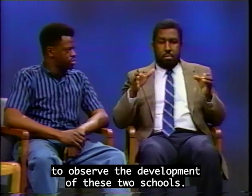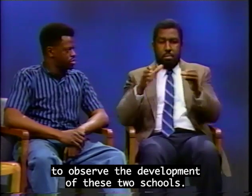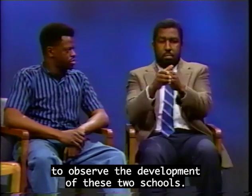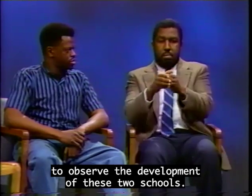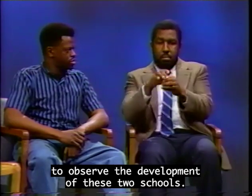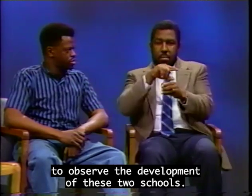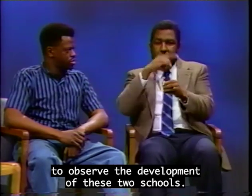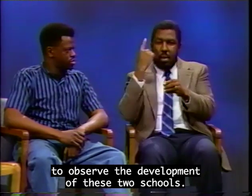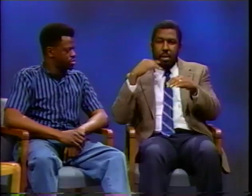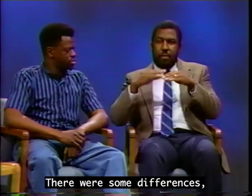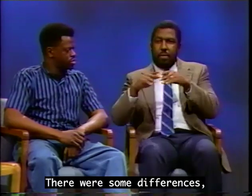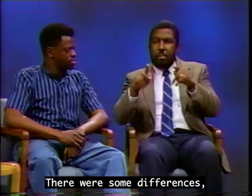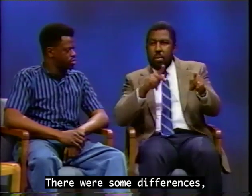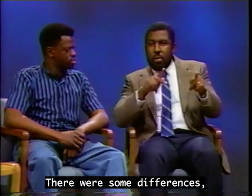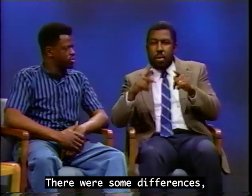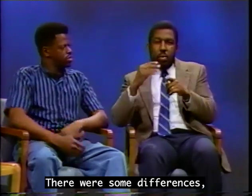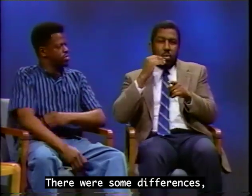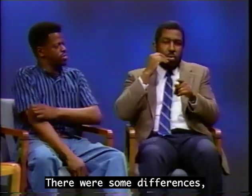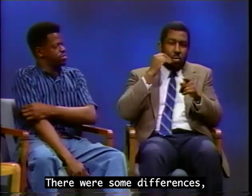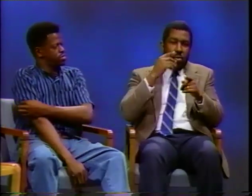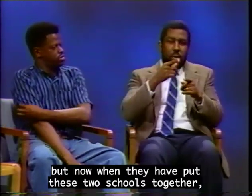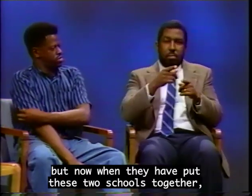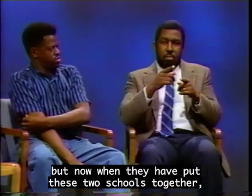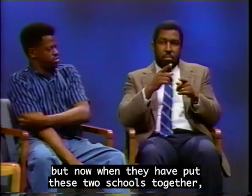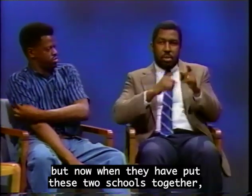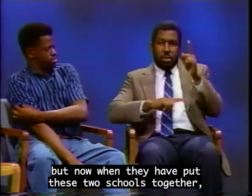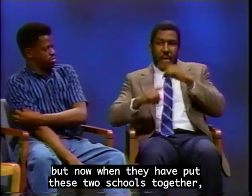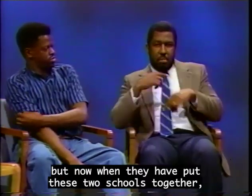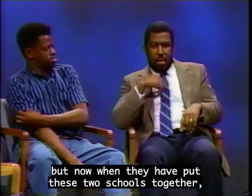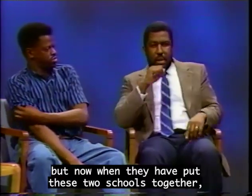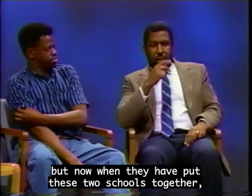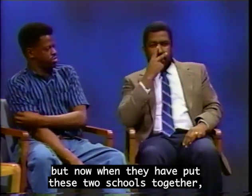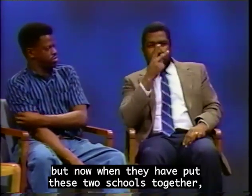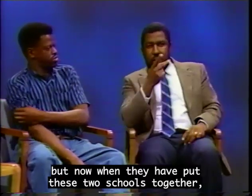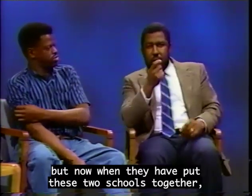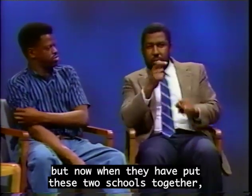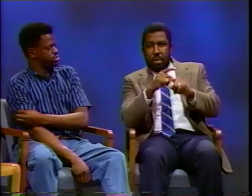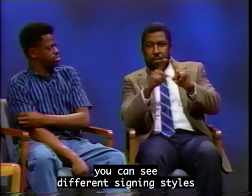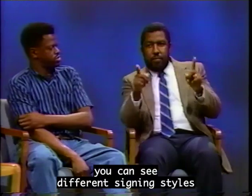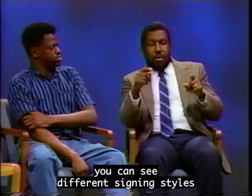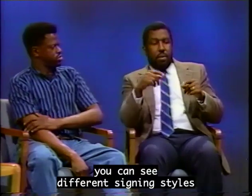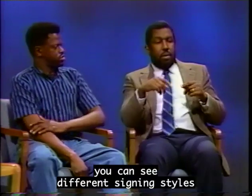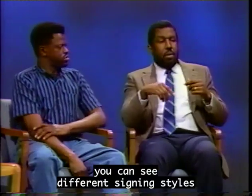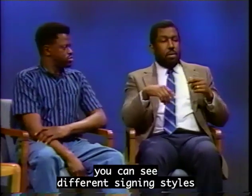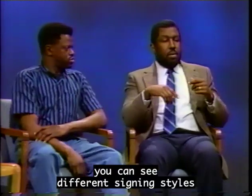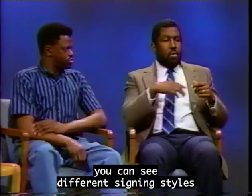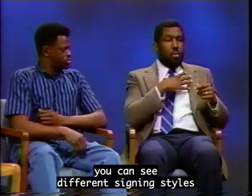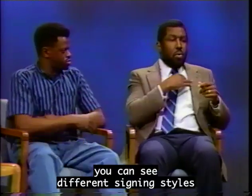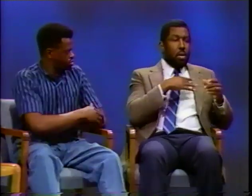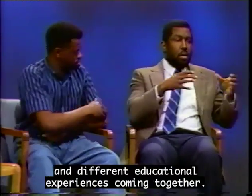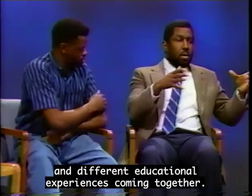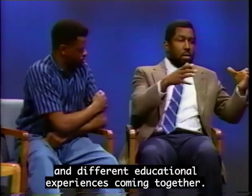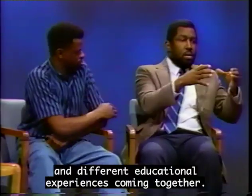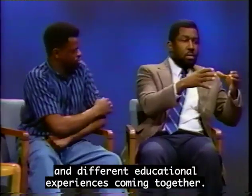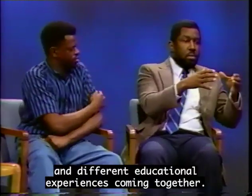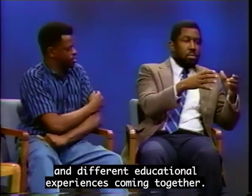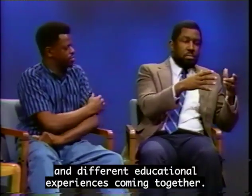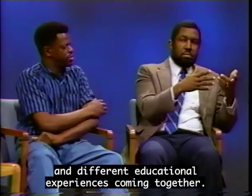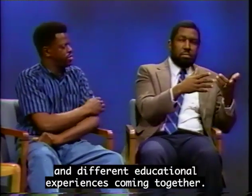schools. There were some differences, but now when they have put these two schools together, you can see different signing styles and different educational